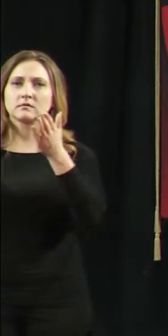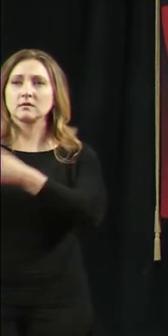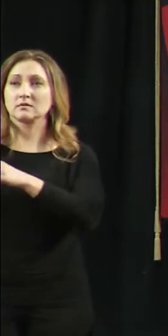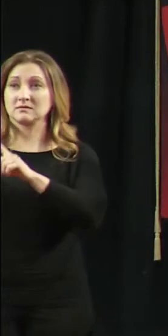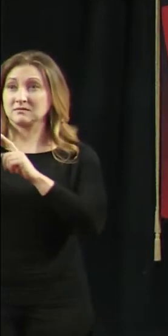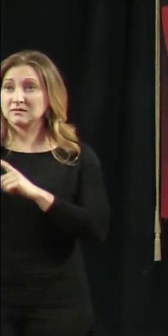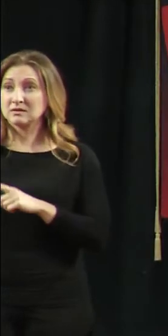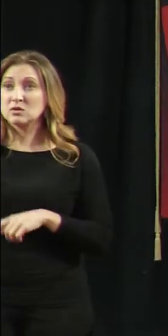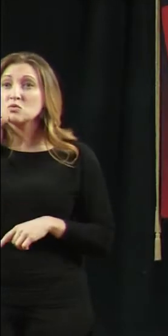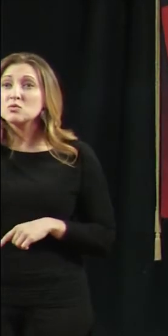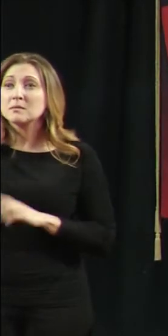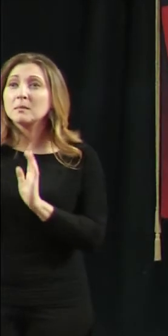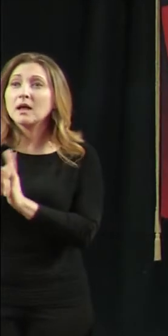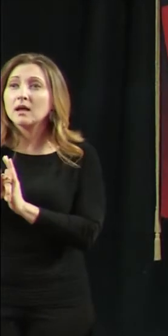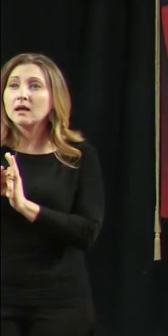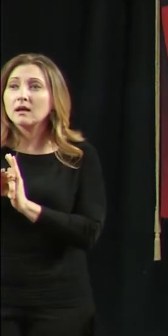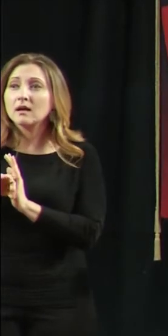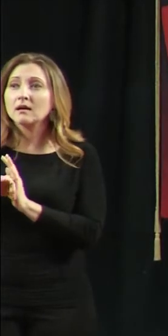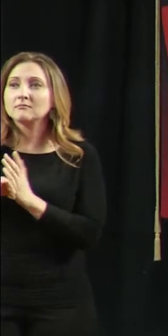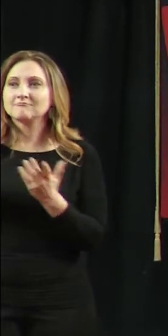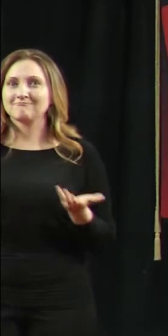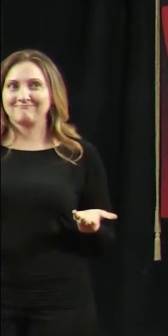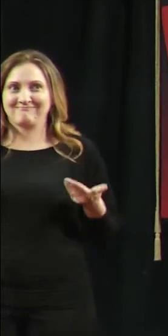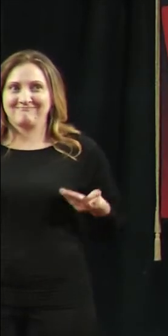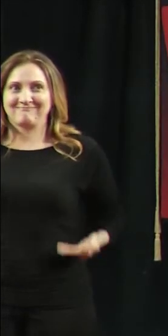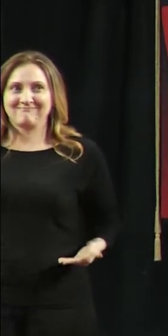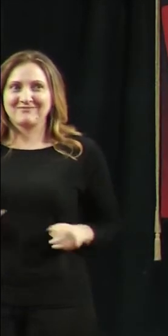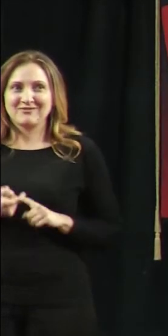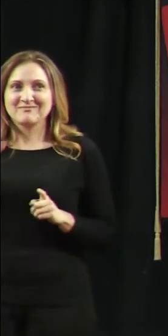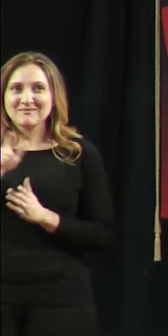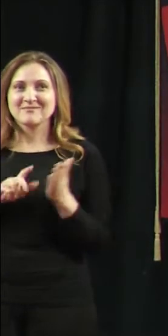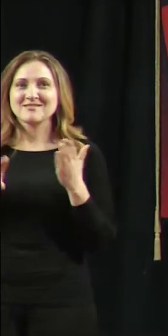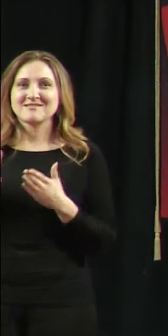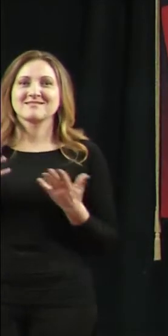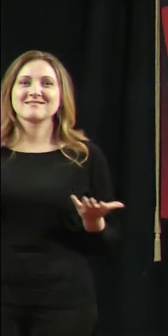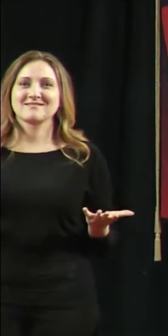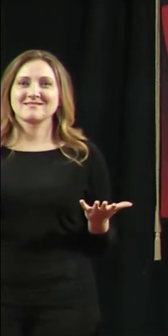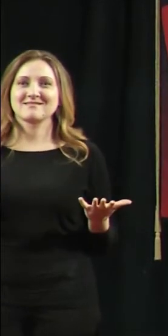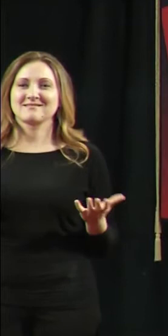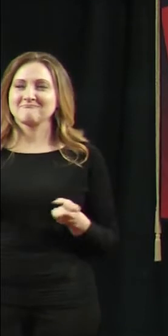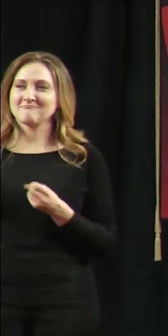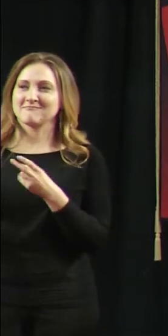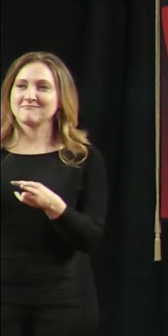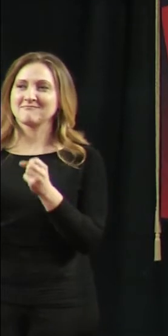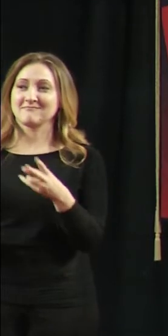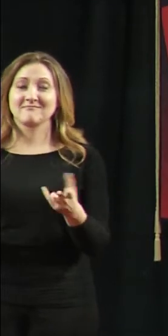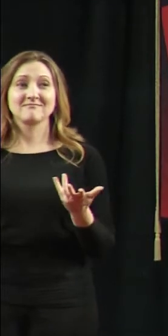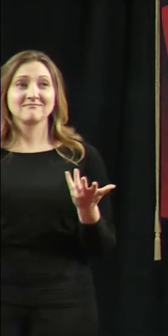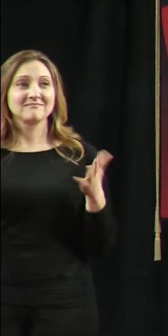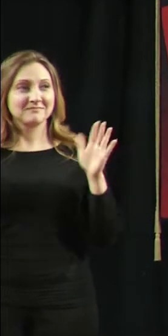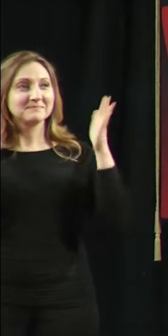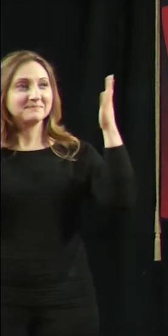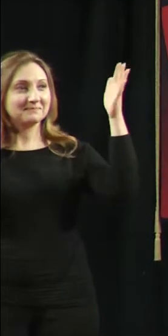But the candidate he chose was a graduate of Lamar University.